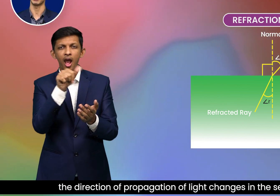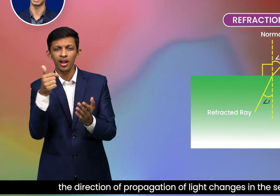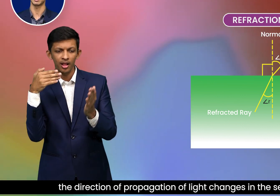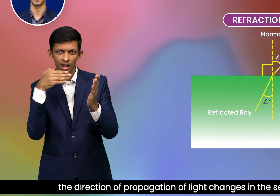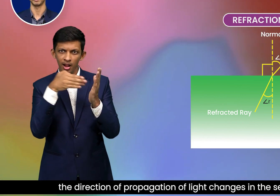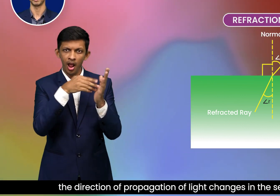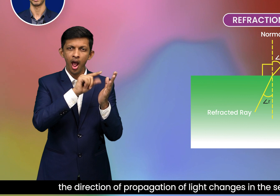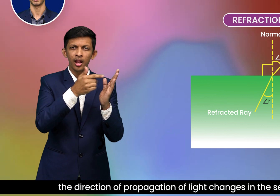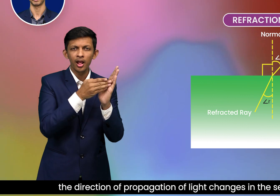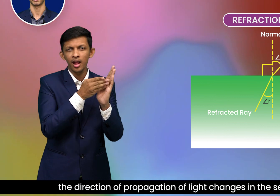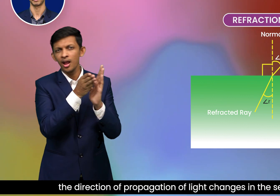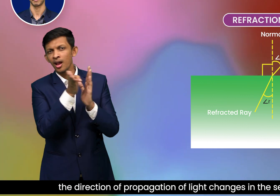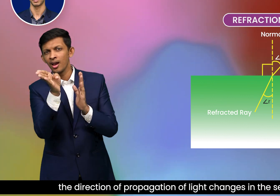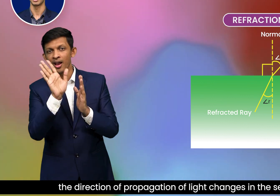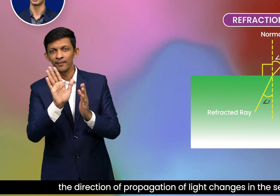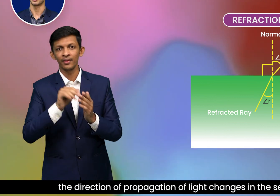propagation of light